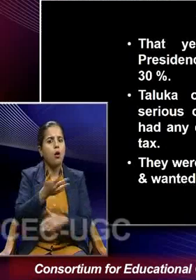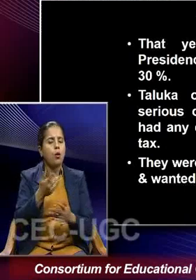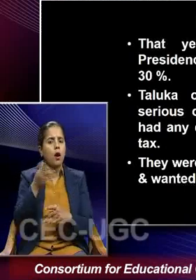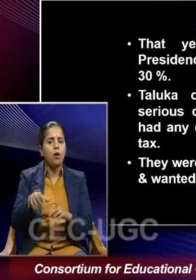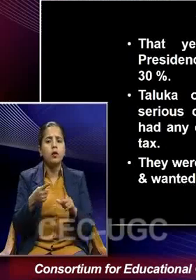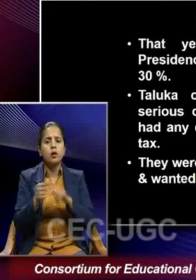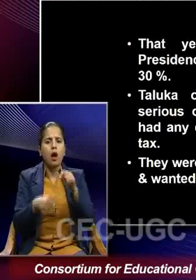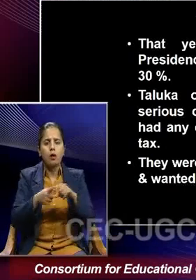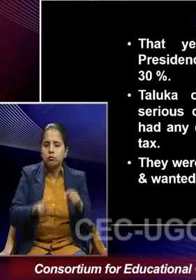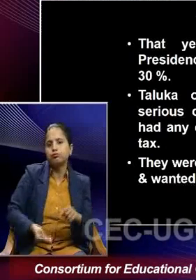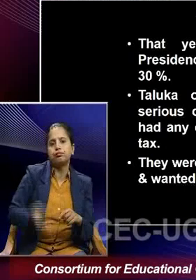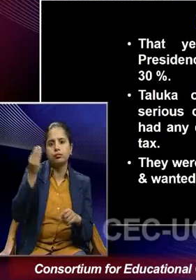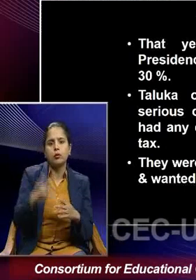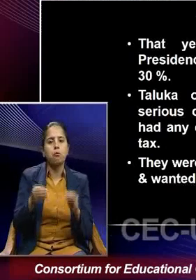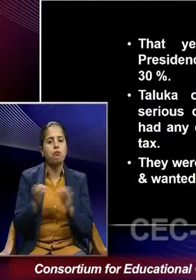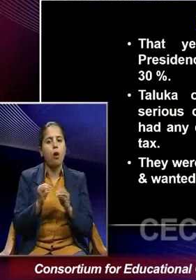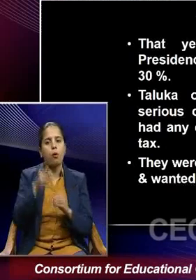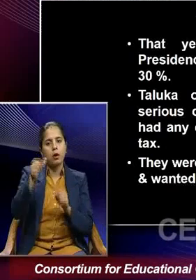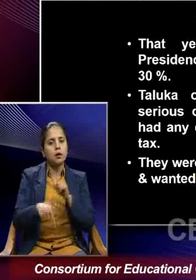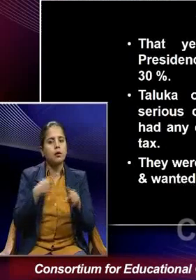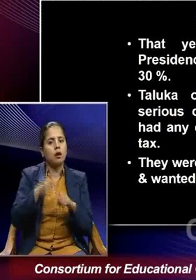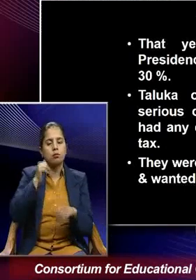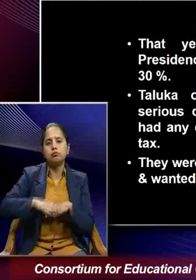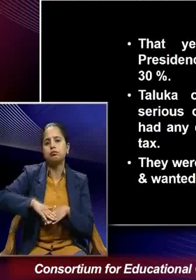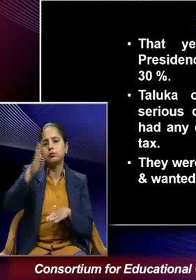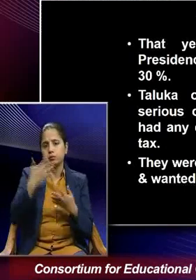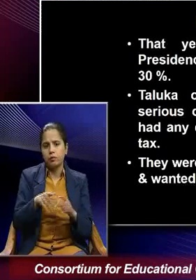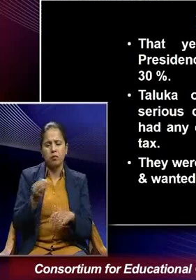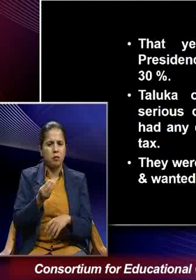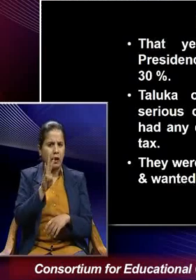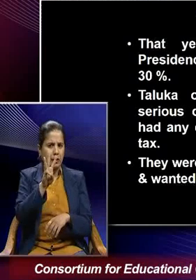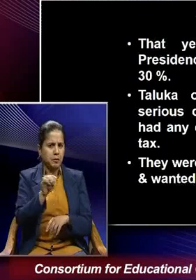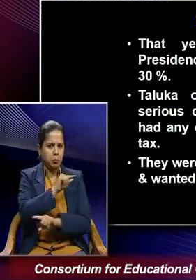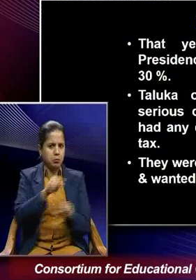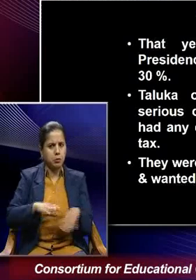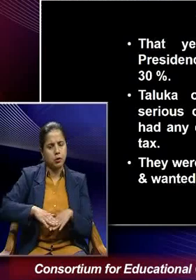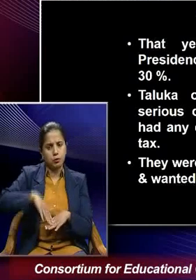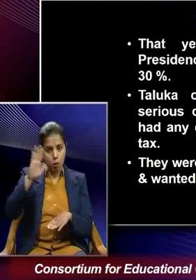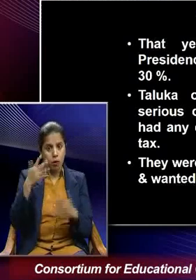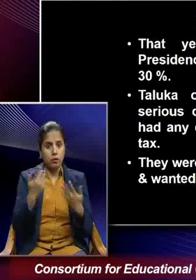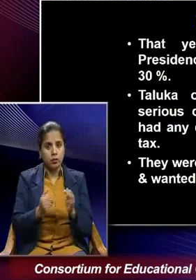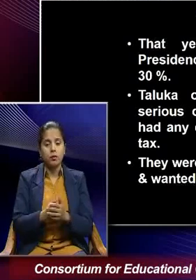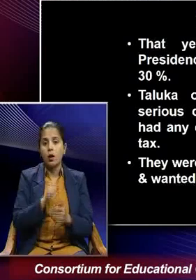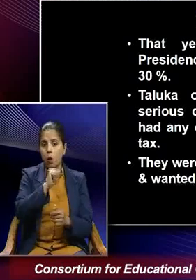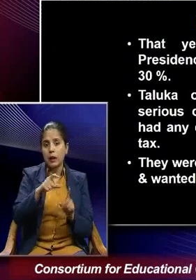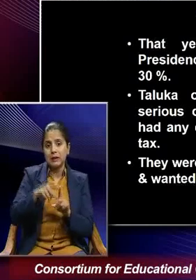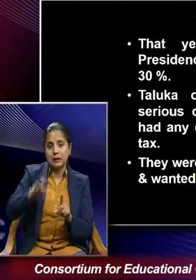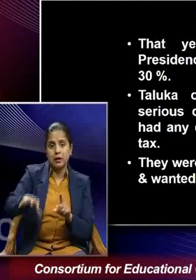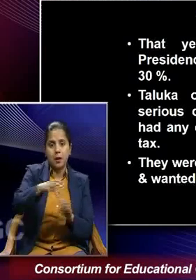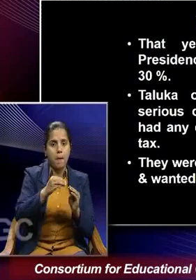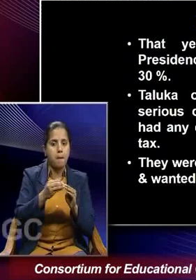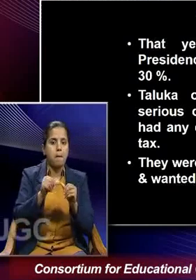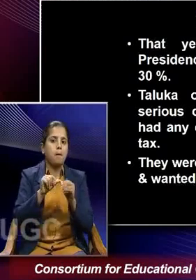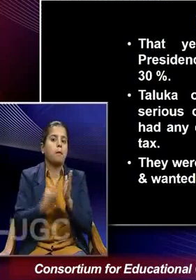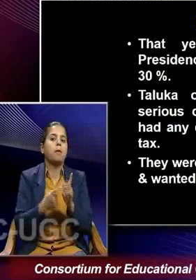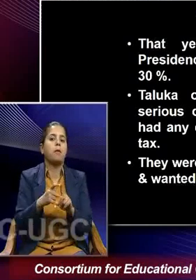being raised in the Bombay presidency by around 30%, and how the taluka of Bardoli was facing